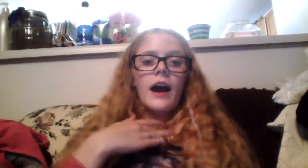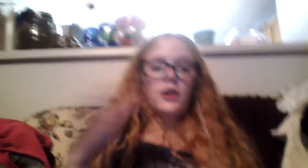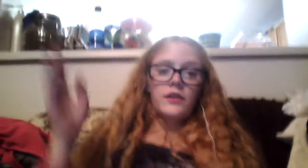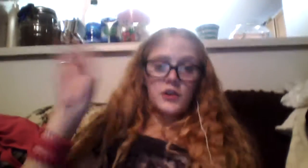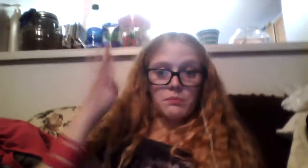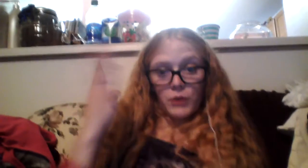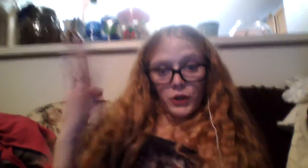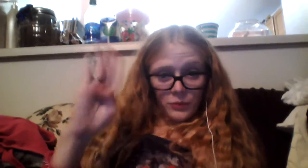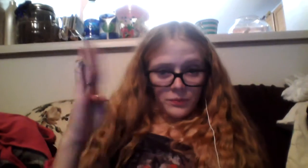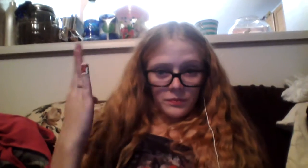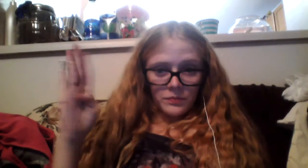there's blue,